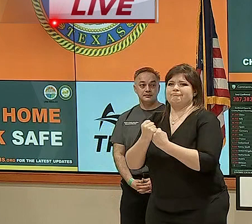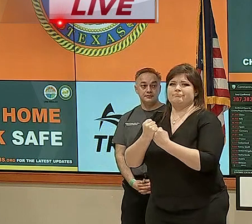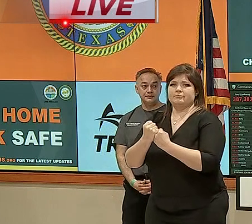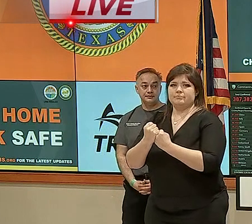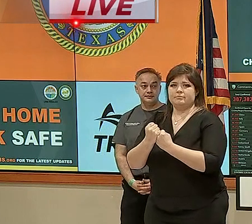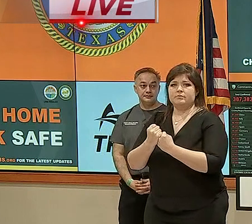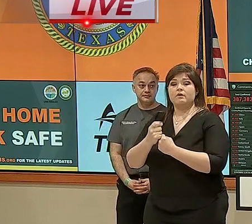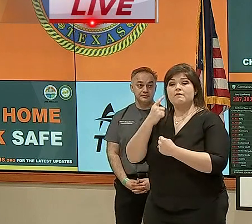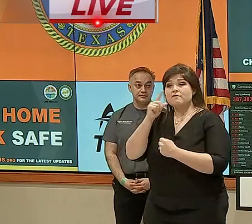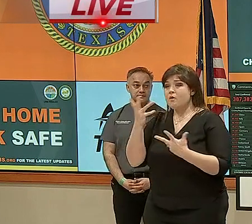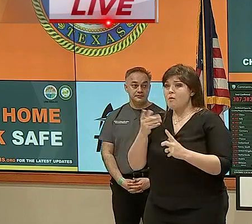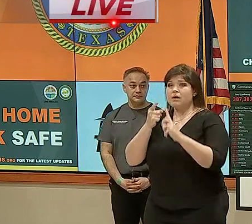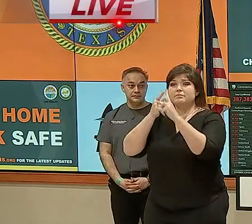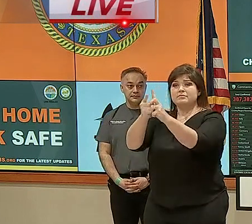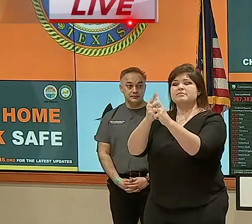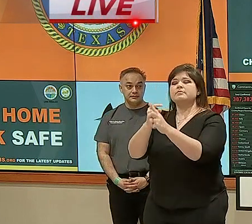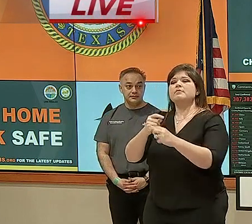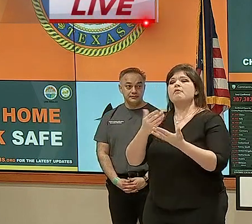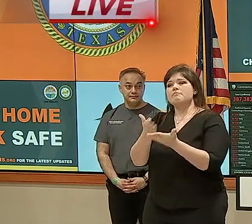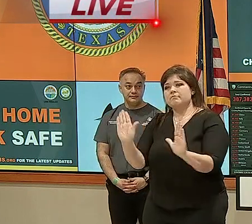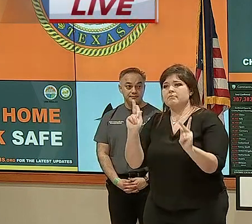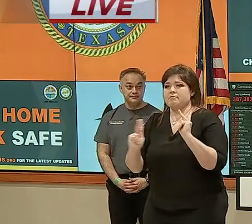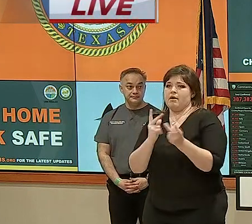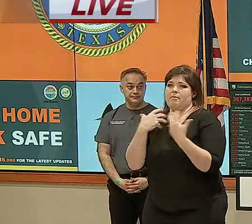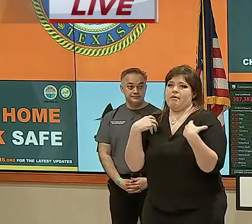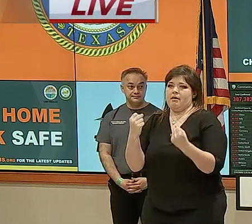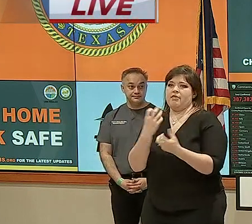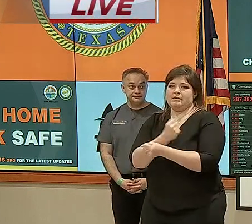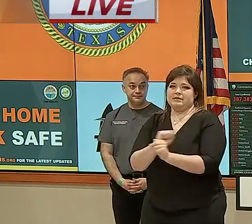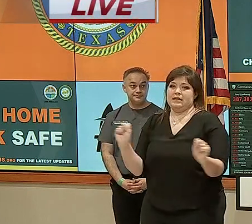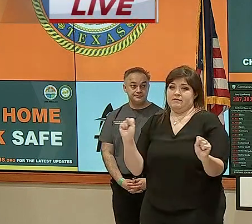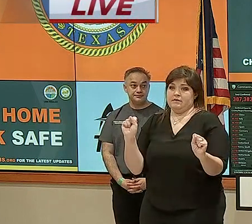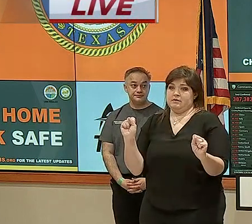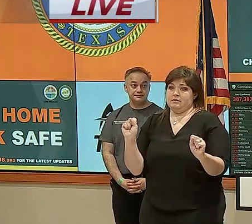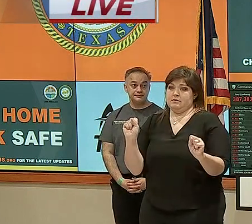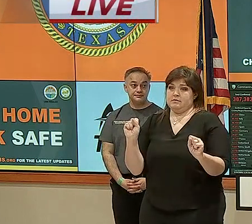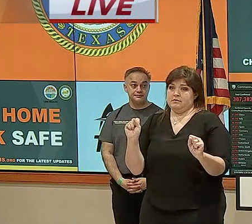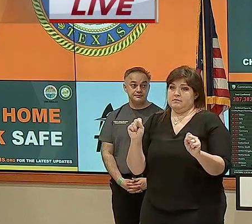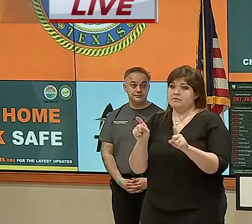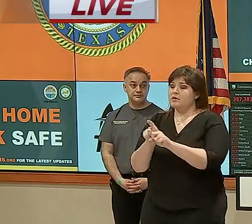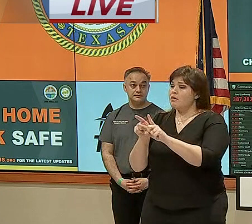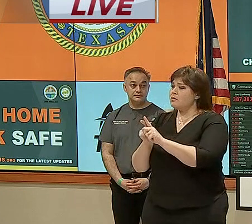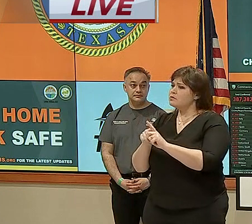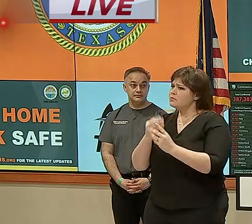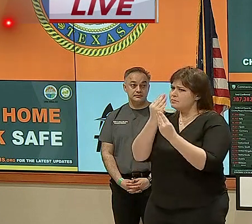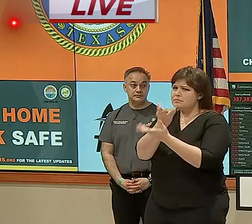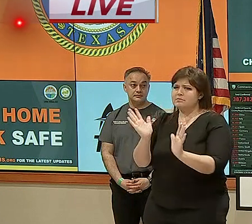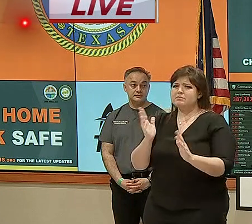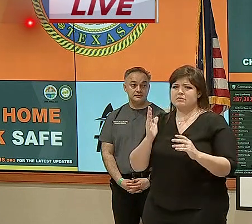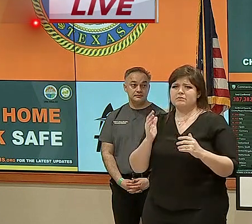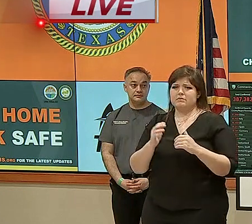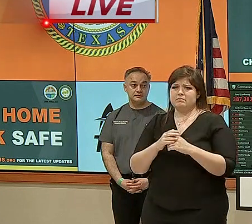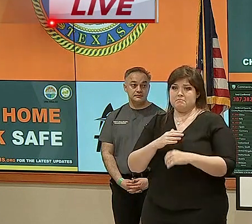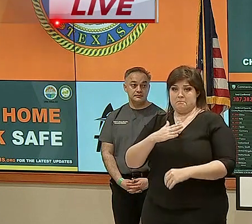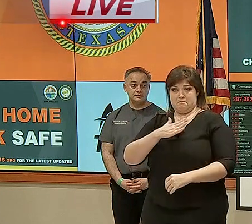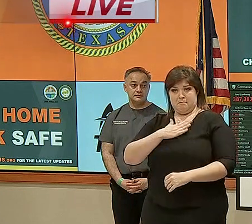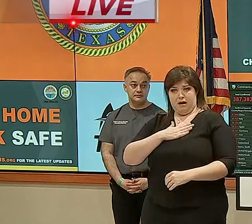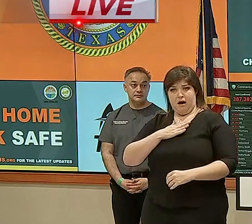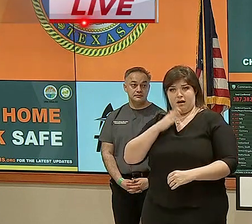and safety. And let me just say in closing, my destiny is in your